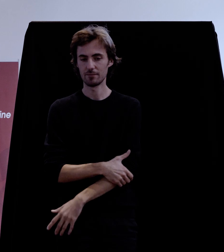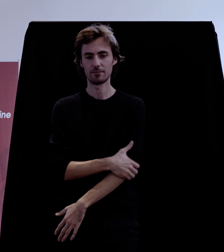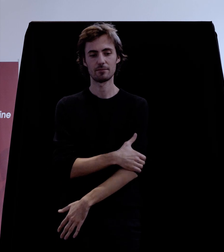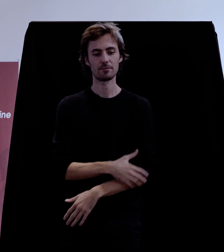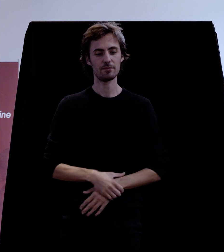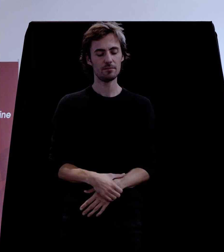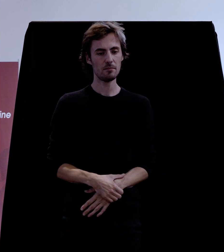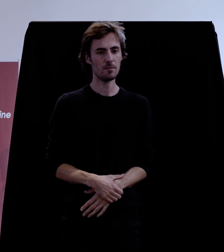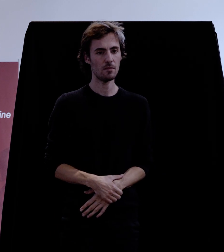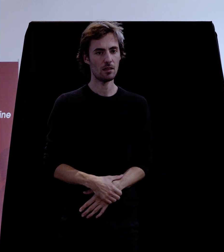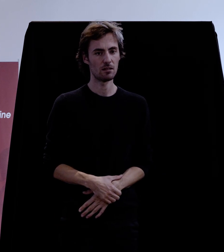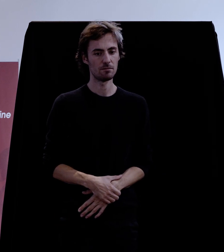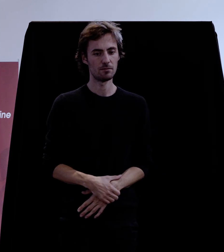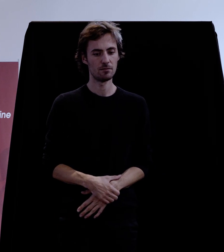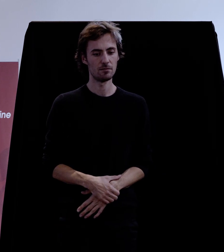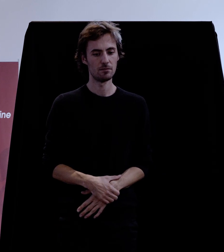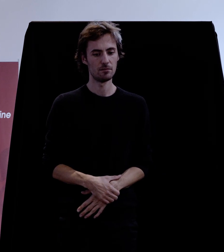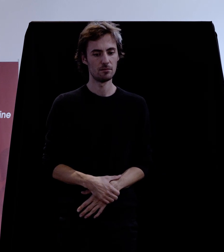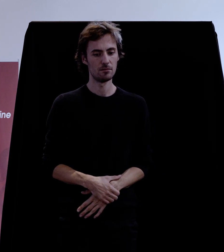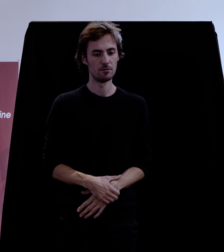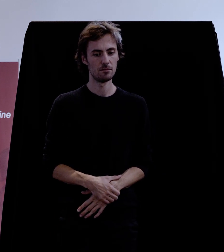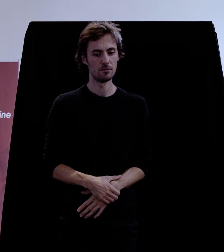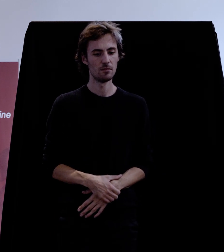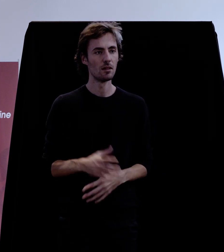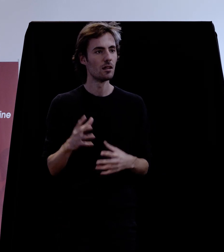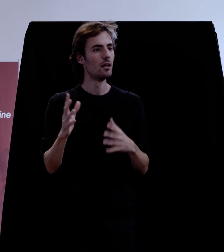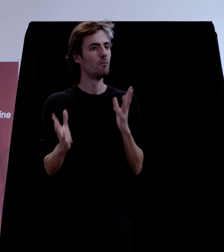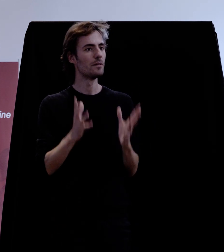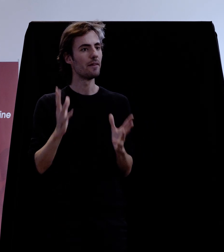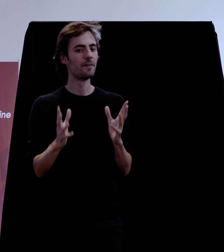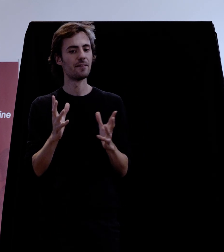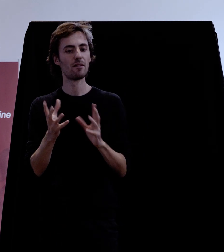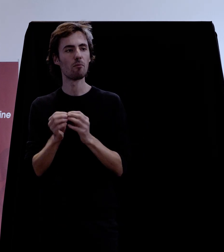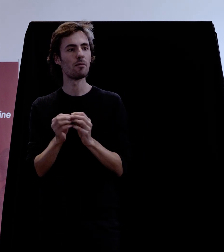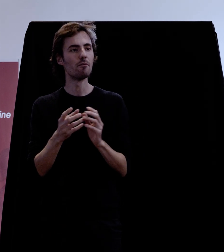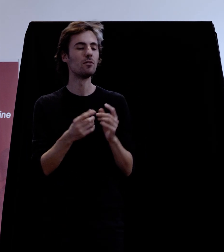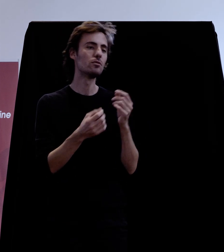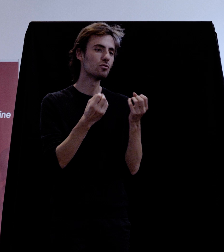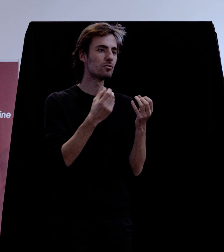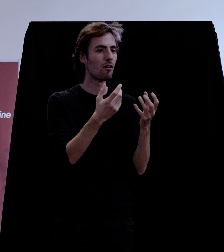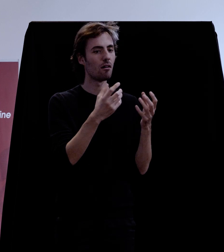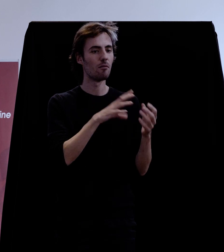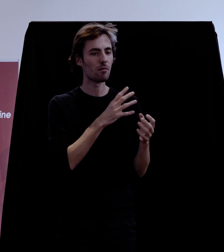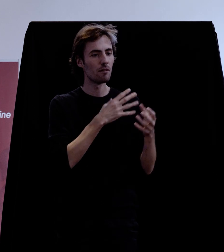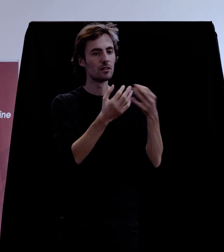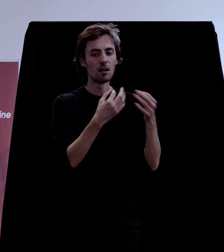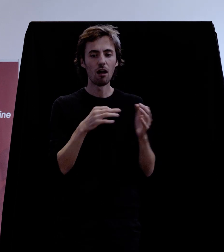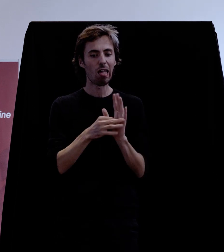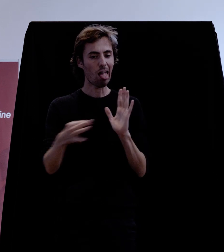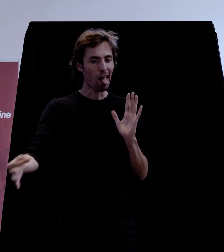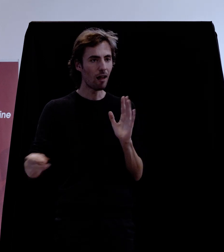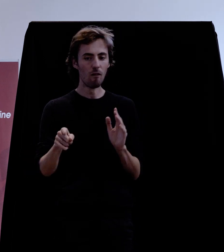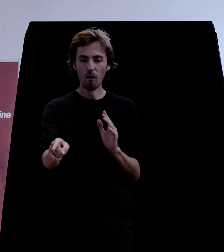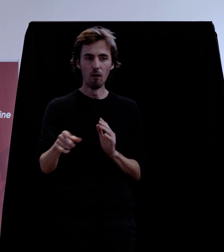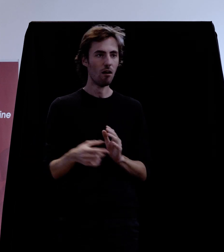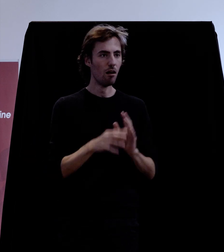there. Sometimes we've heard this from teachers. Oh, that kid is so lazy. They won't